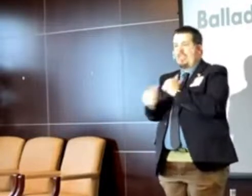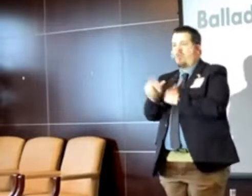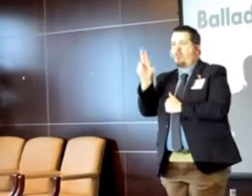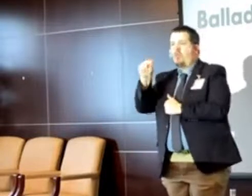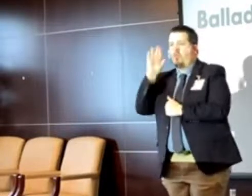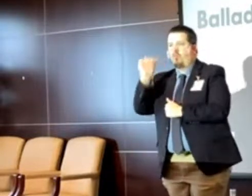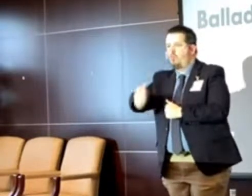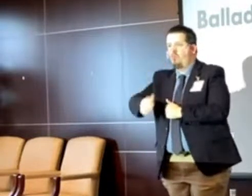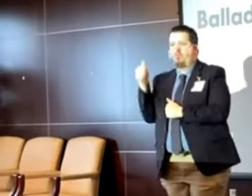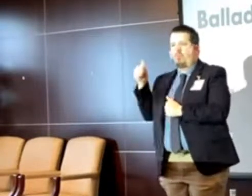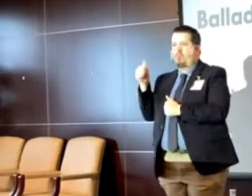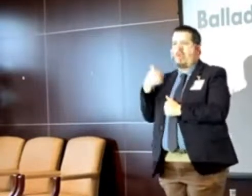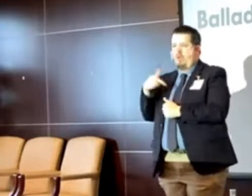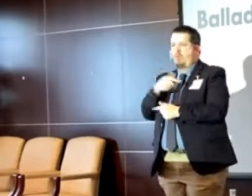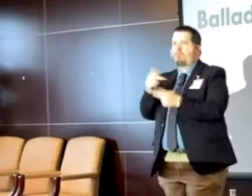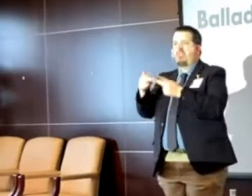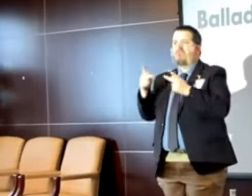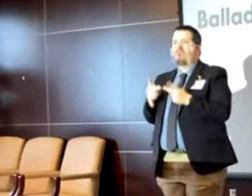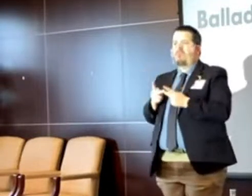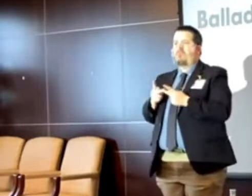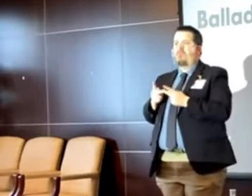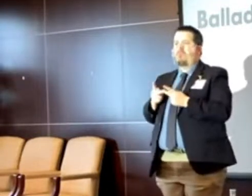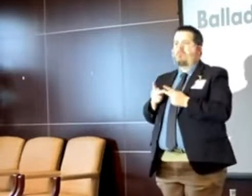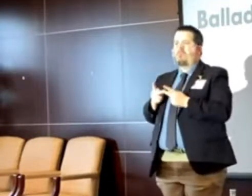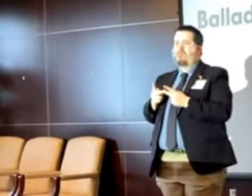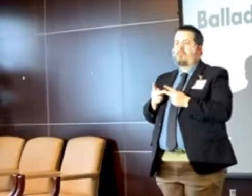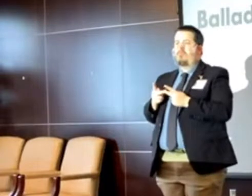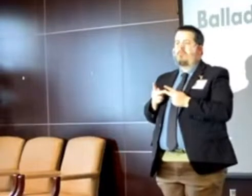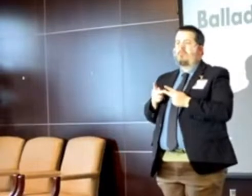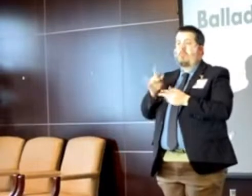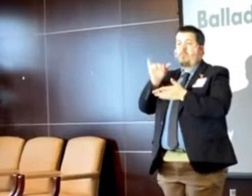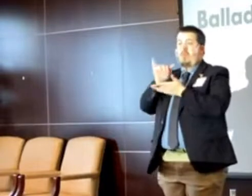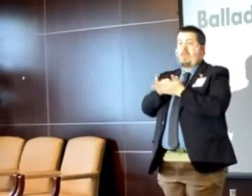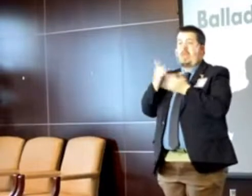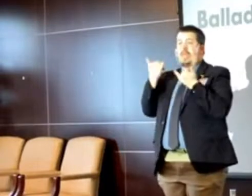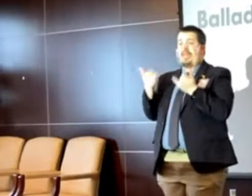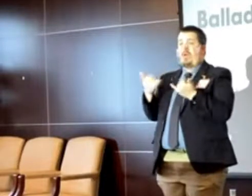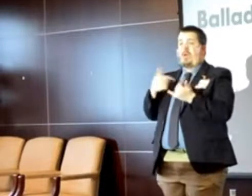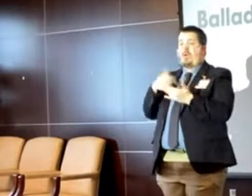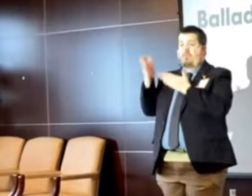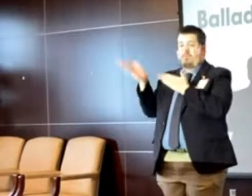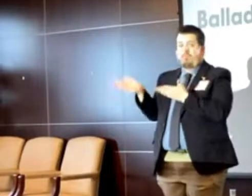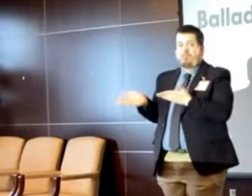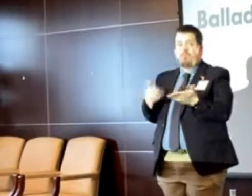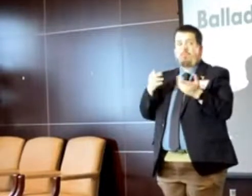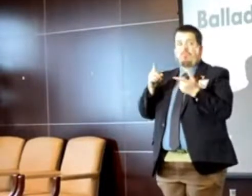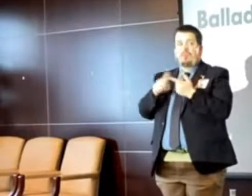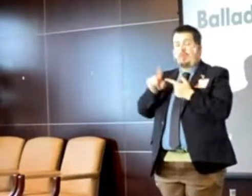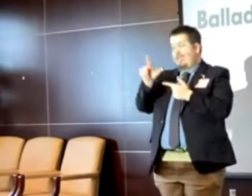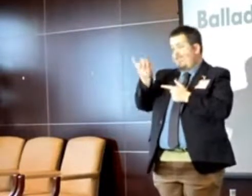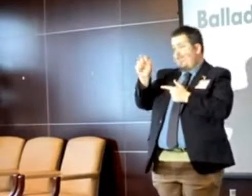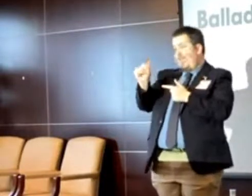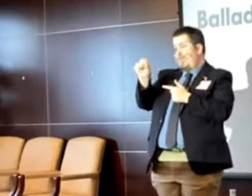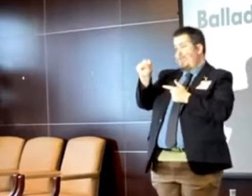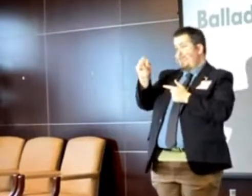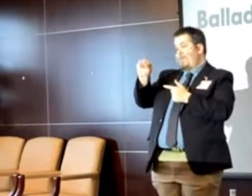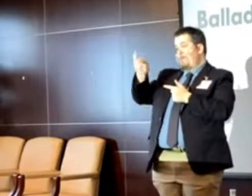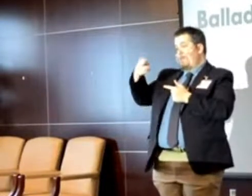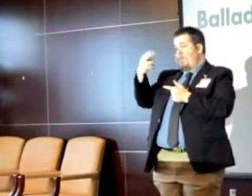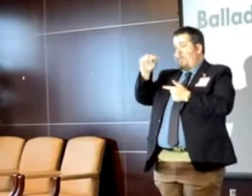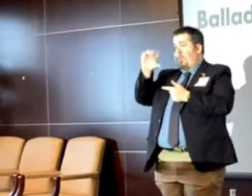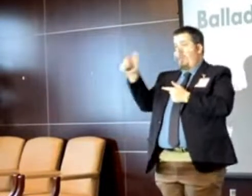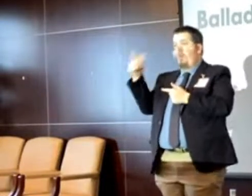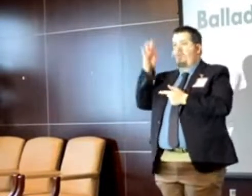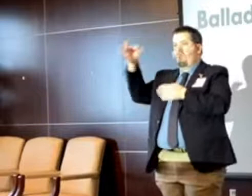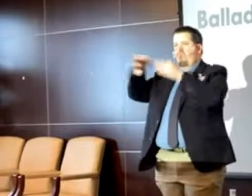and that is our position. And with that, I'm gonna turn it over to Lisa Smithgall, who can talk a little bit